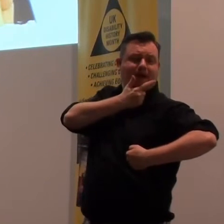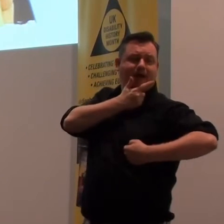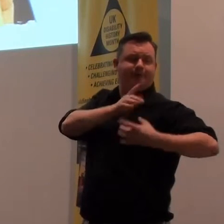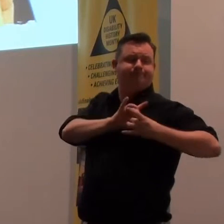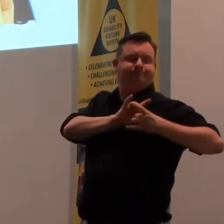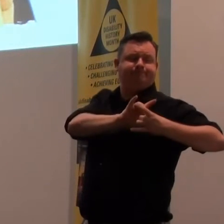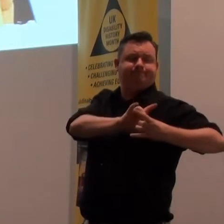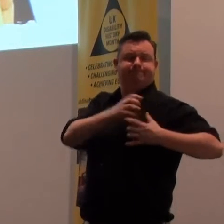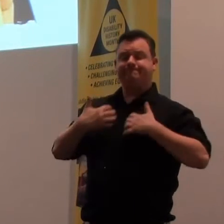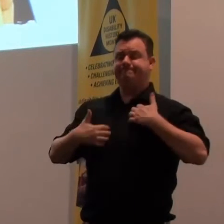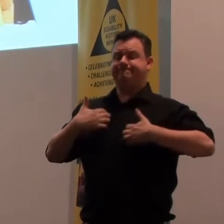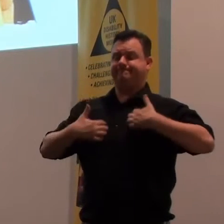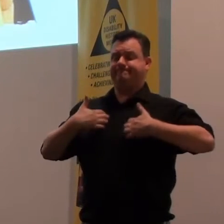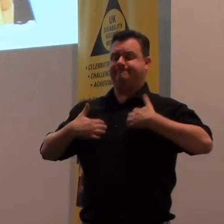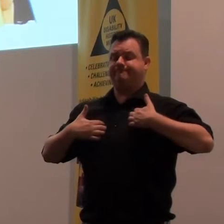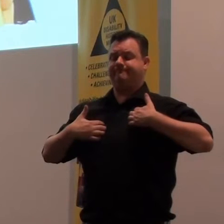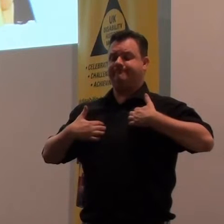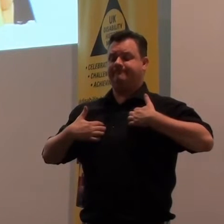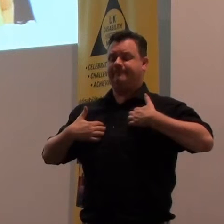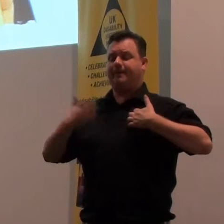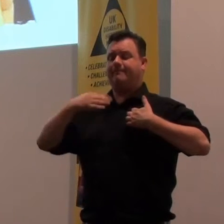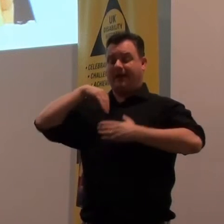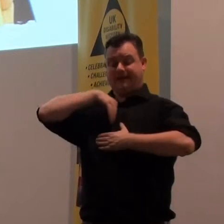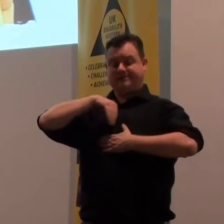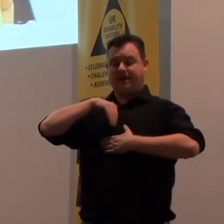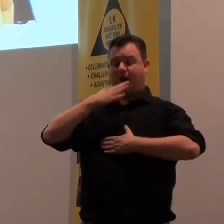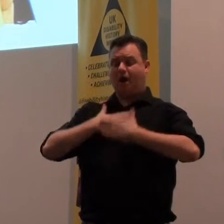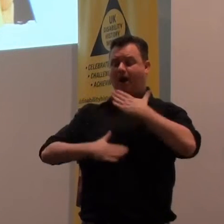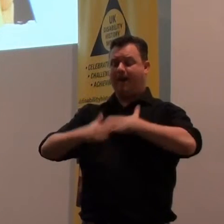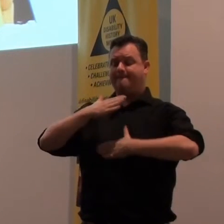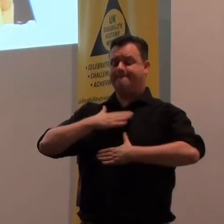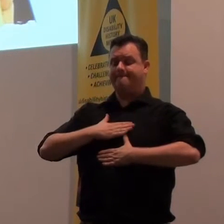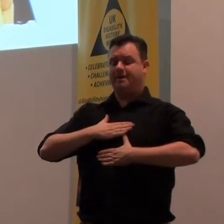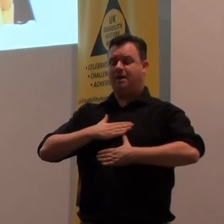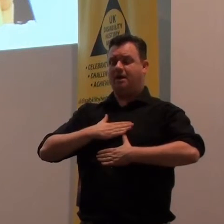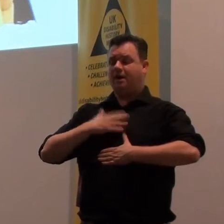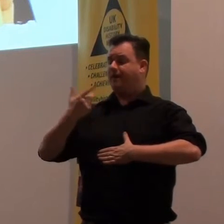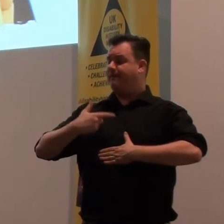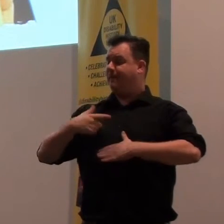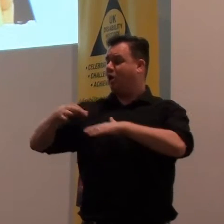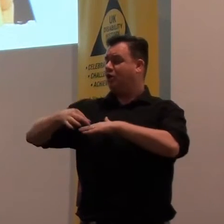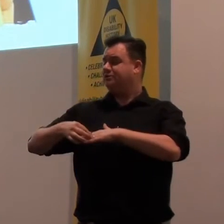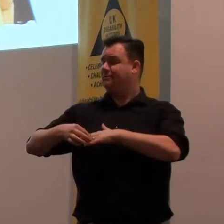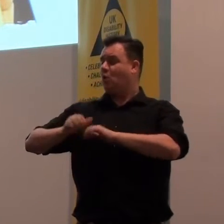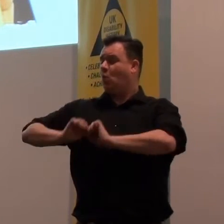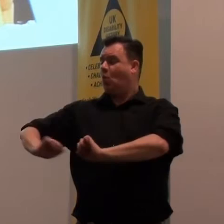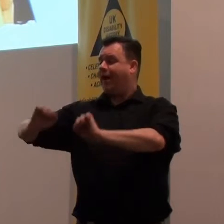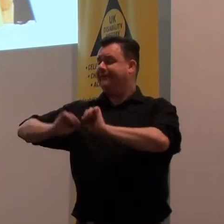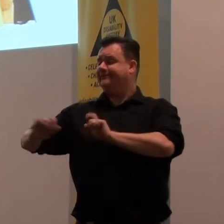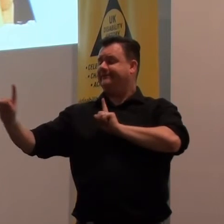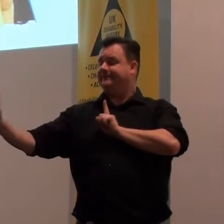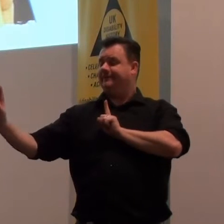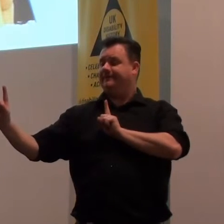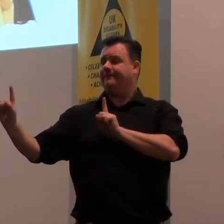together, excited but inwardly calm. My groom so proudly waiting to wrap me